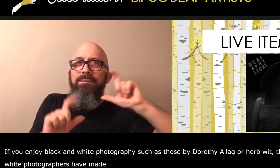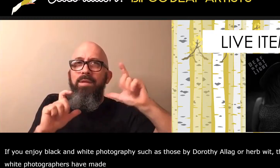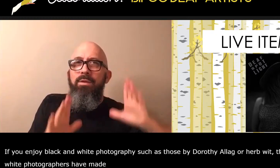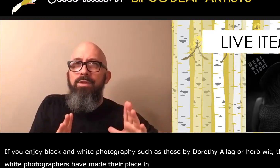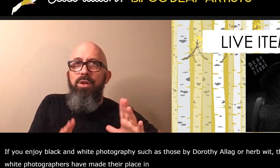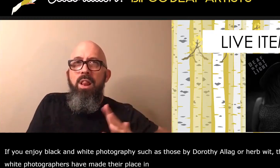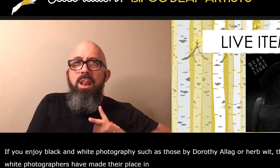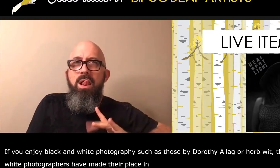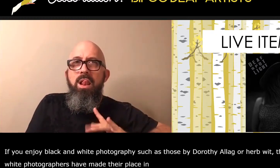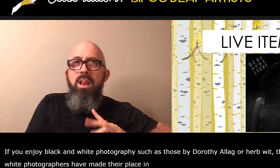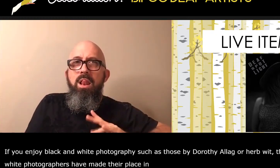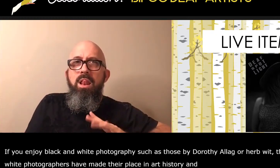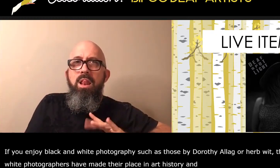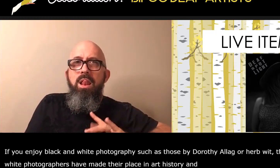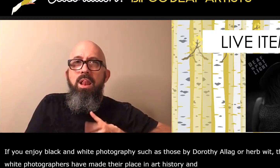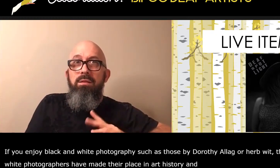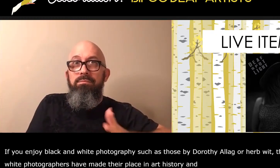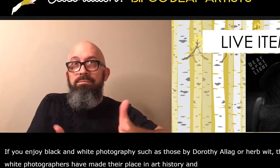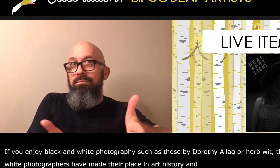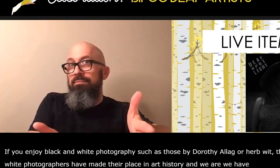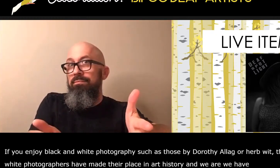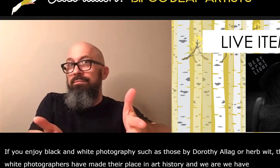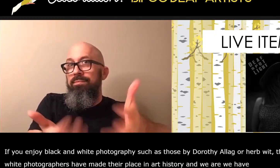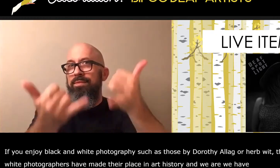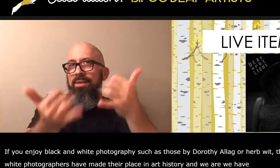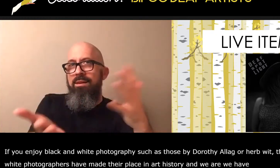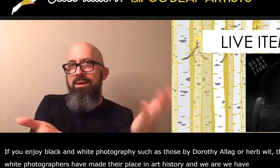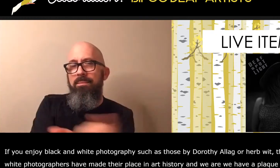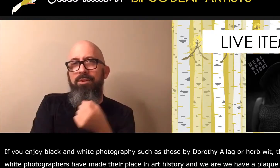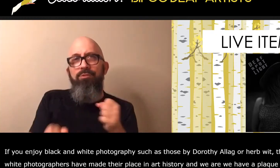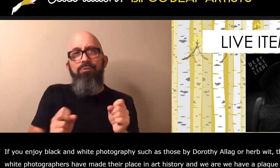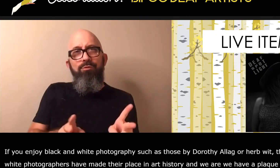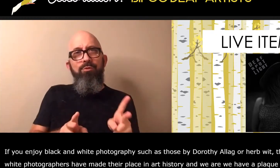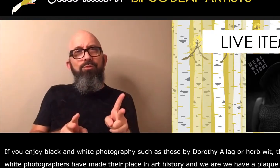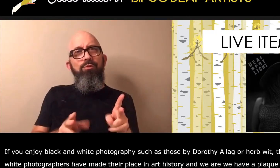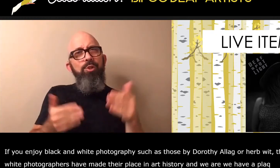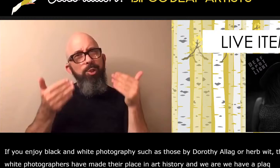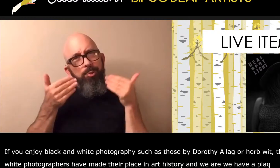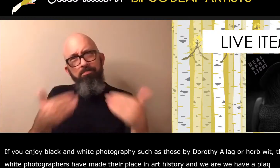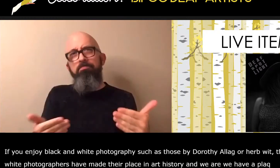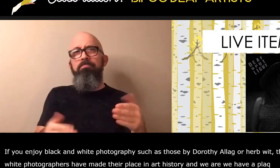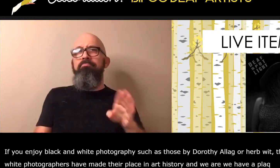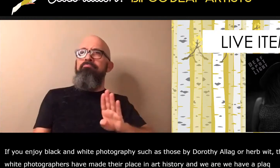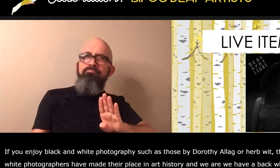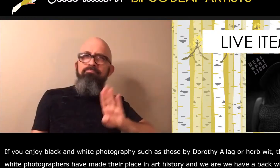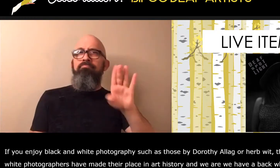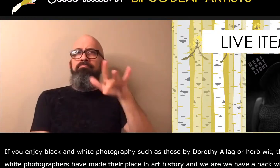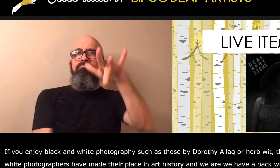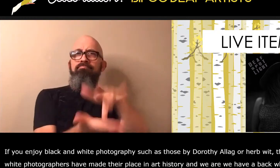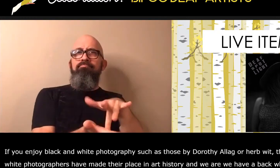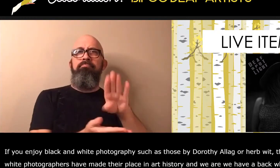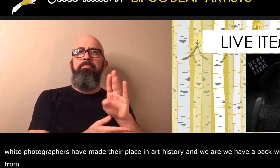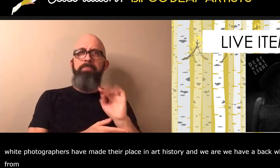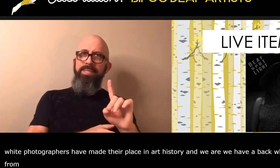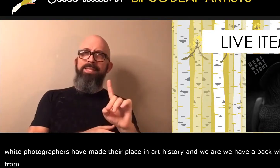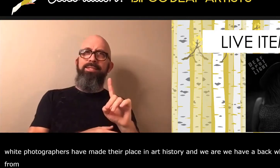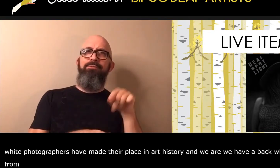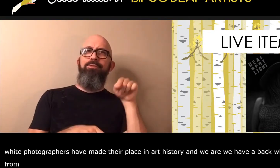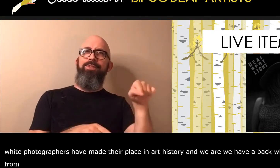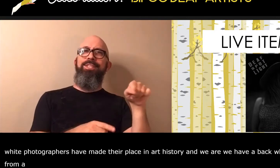white photograph from a deaf photographer. Come on, this is your opportunity.